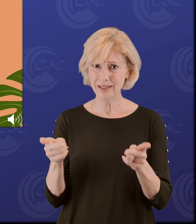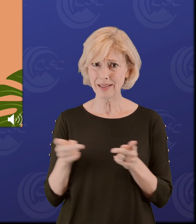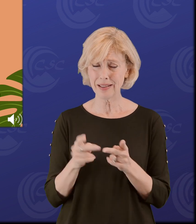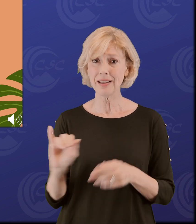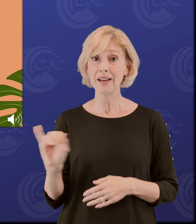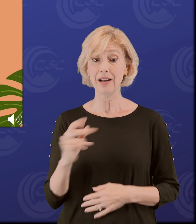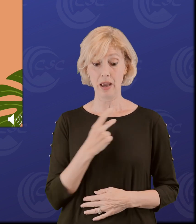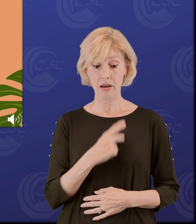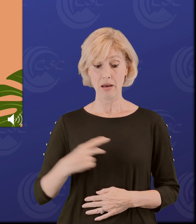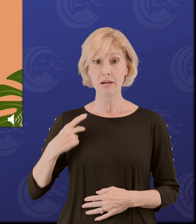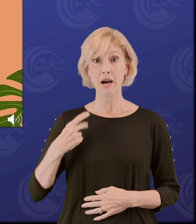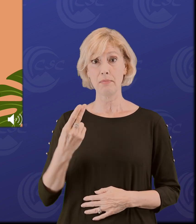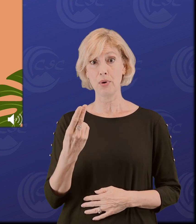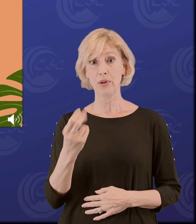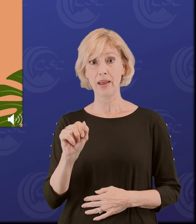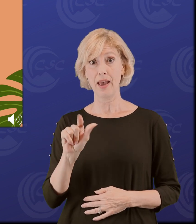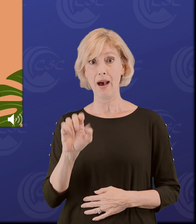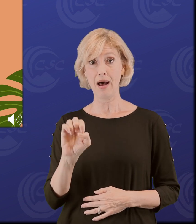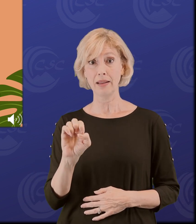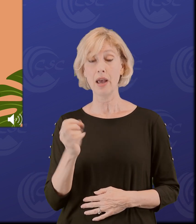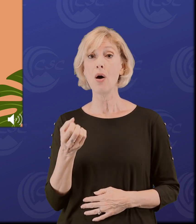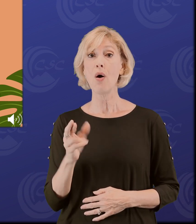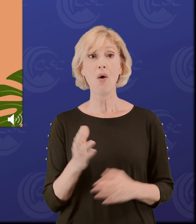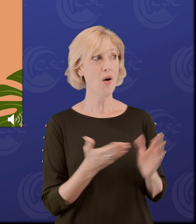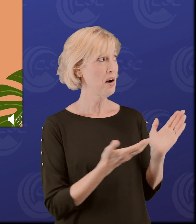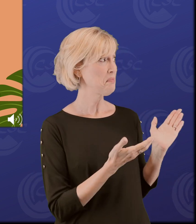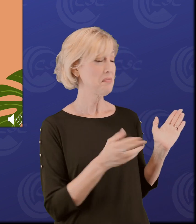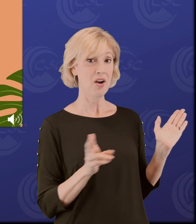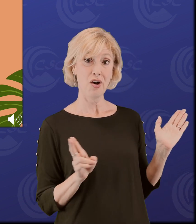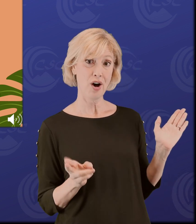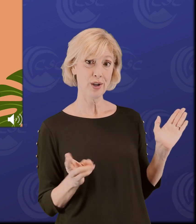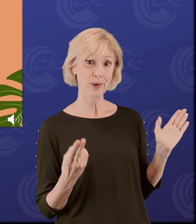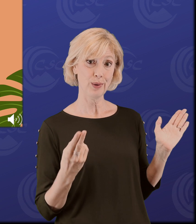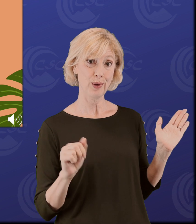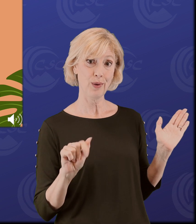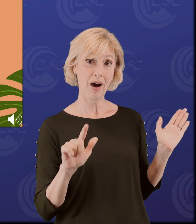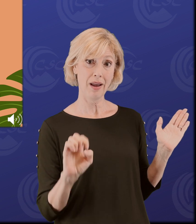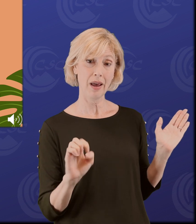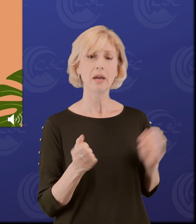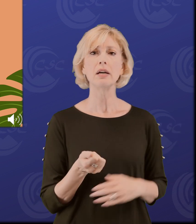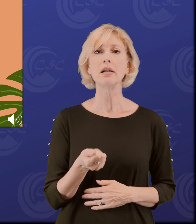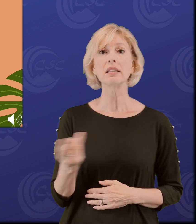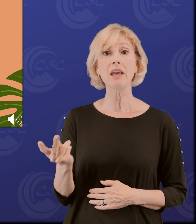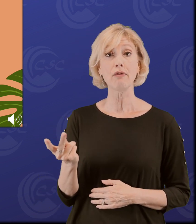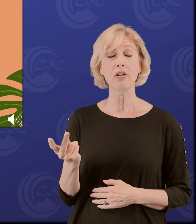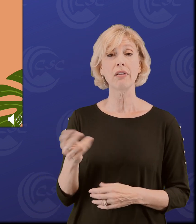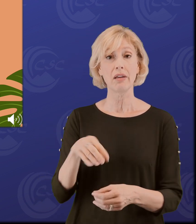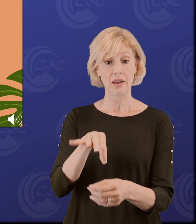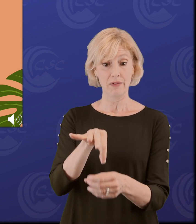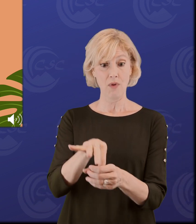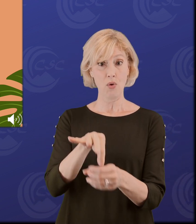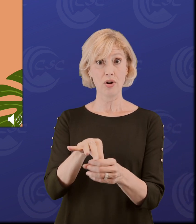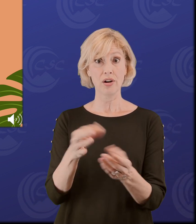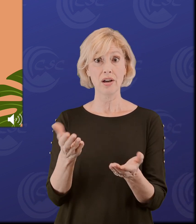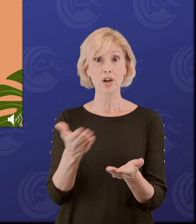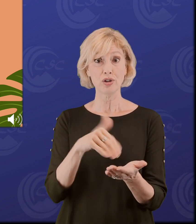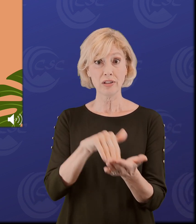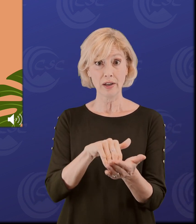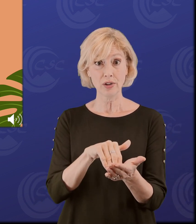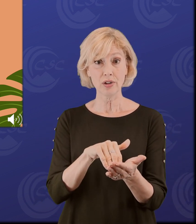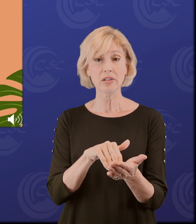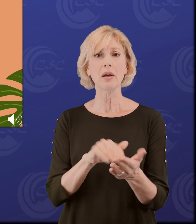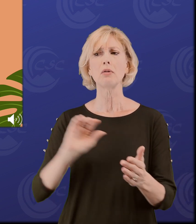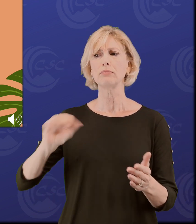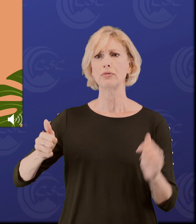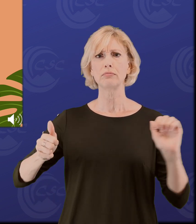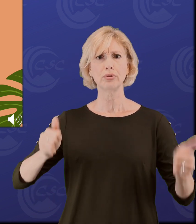previous elections, such as Kapolei Hale, or pictured here, Honolulu Hale, several voter service centers will be established in each